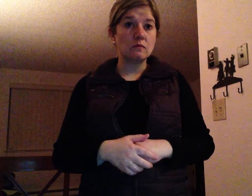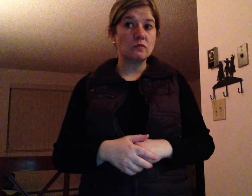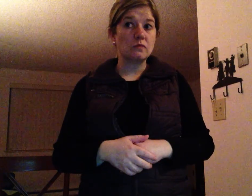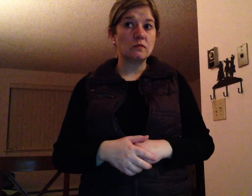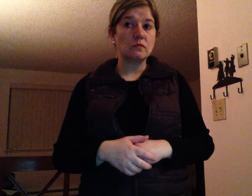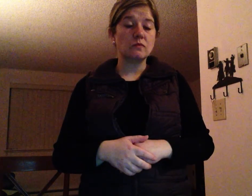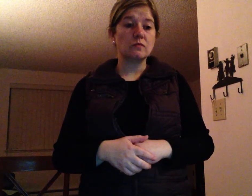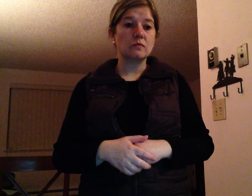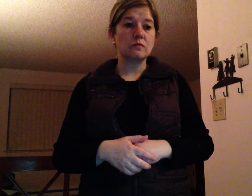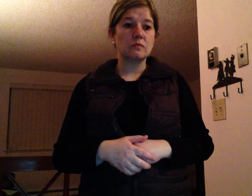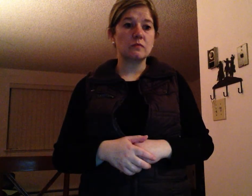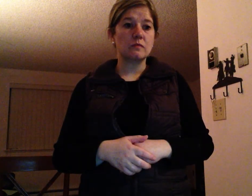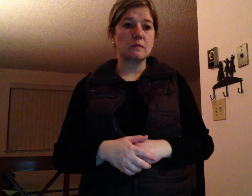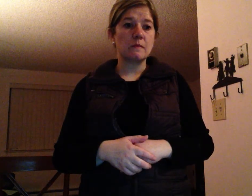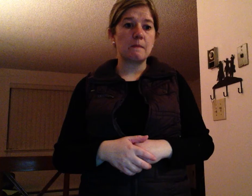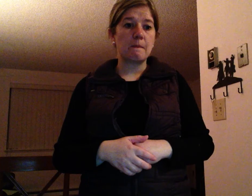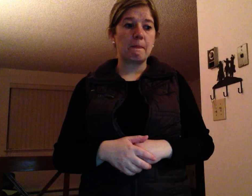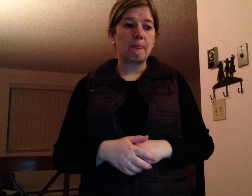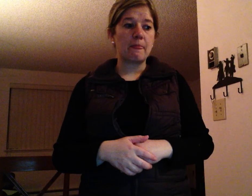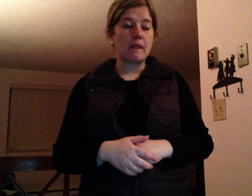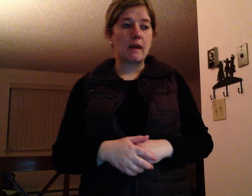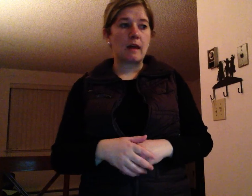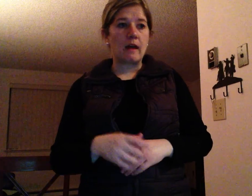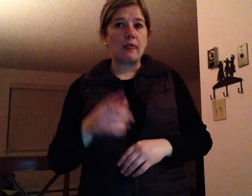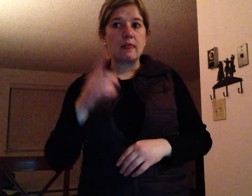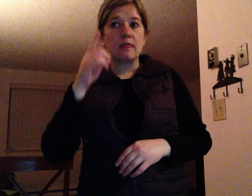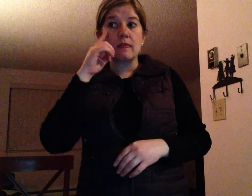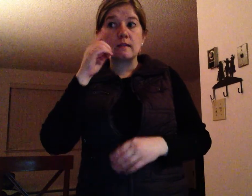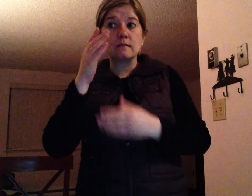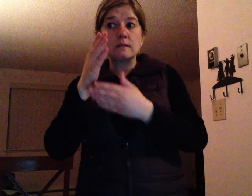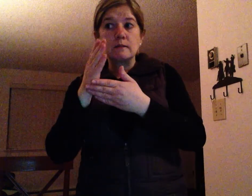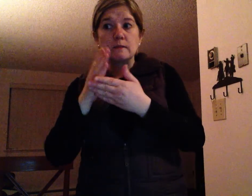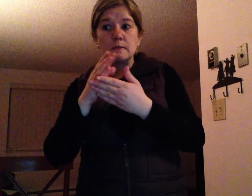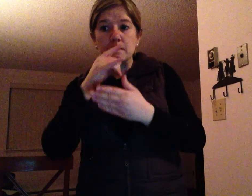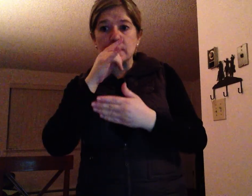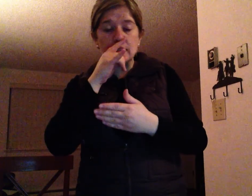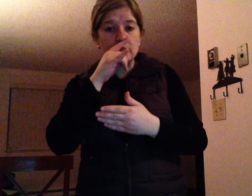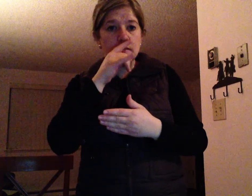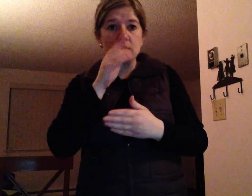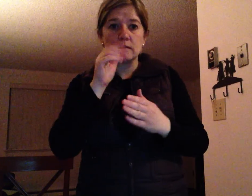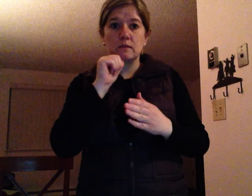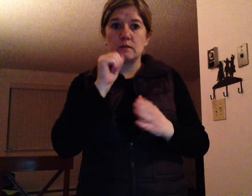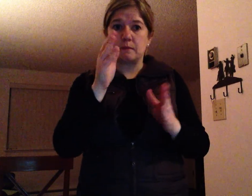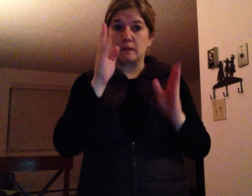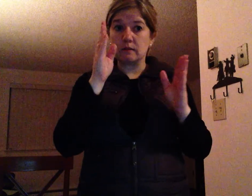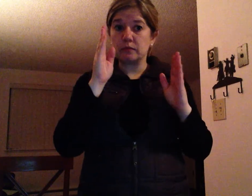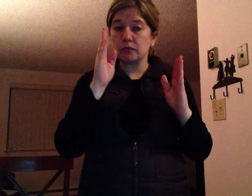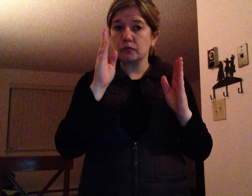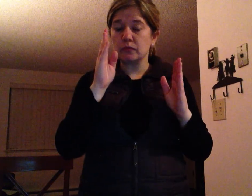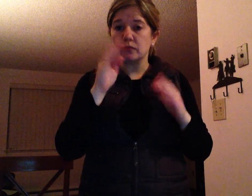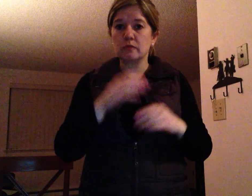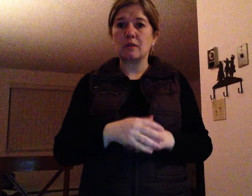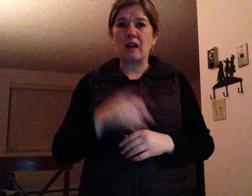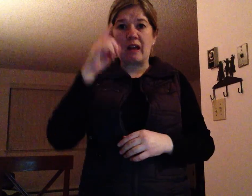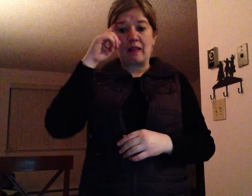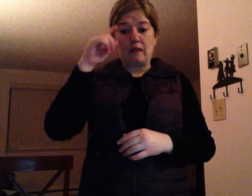I see people not listening. Okay. I think because this is brand new and it's the